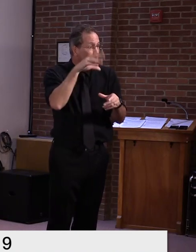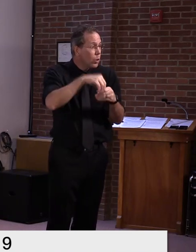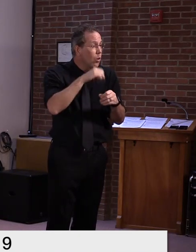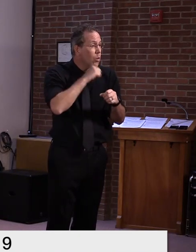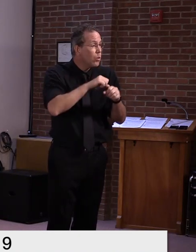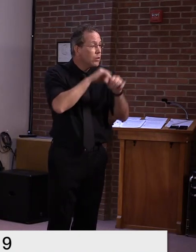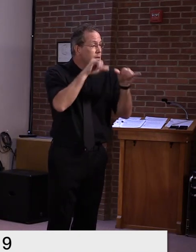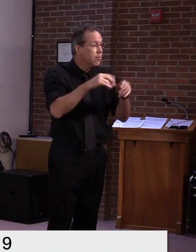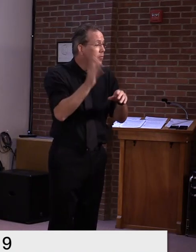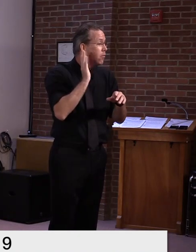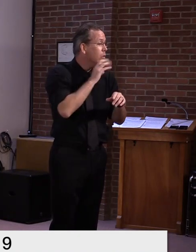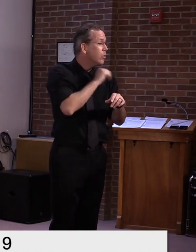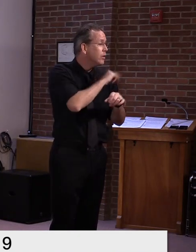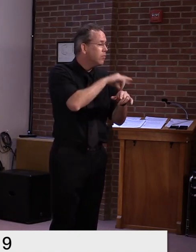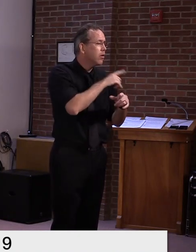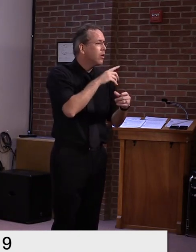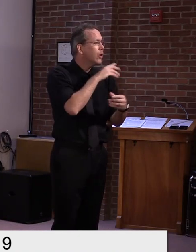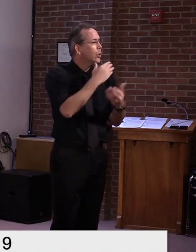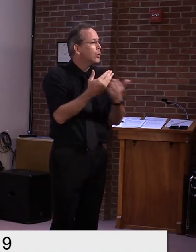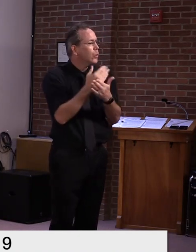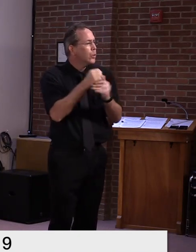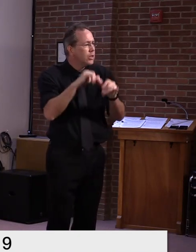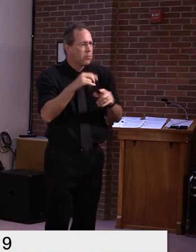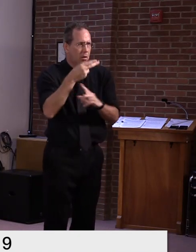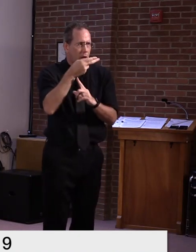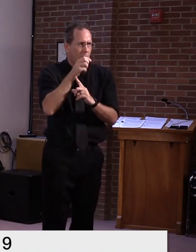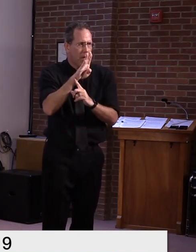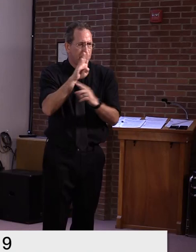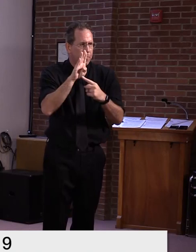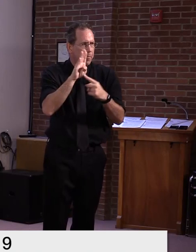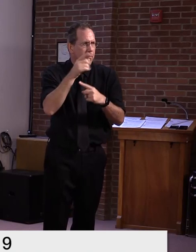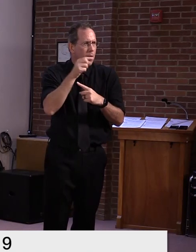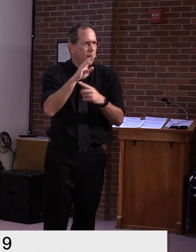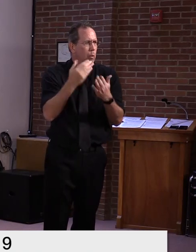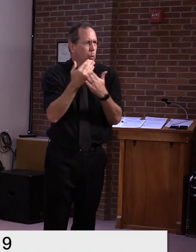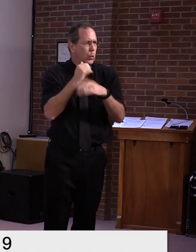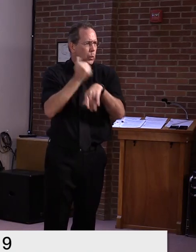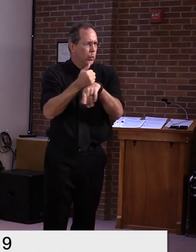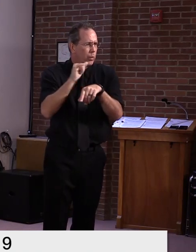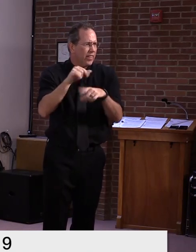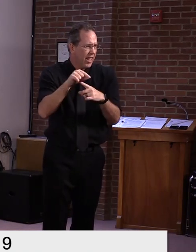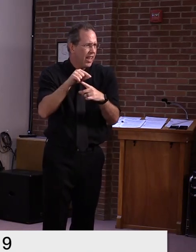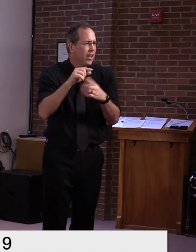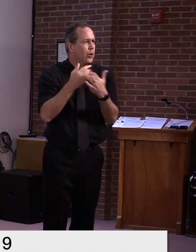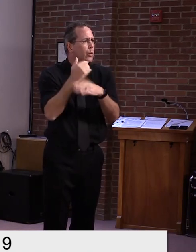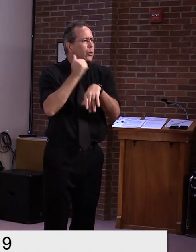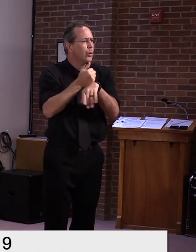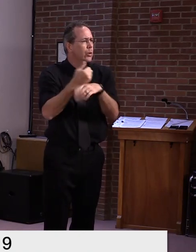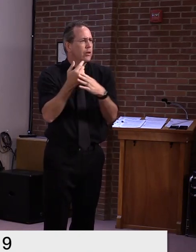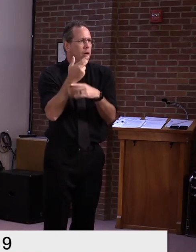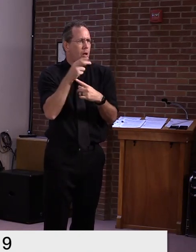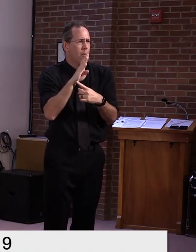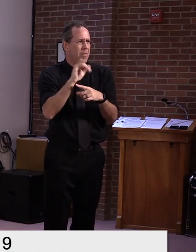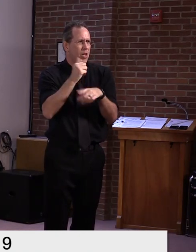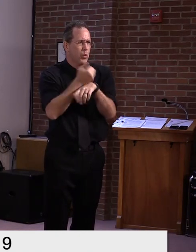about by law change or what the governor did the other day, which is through executive